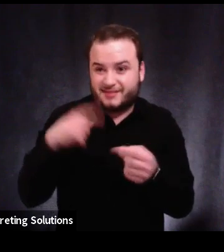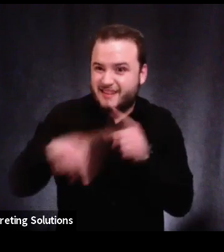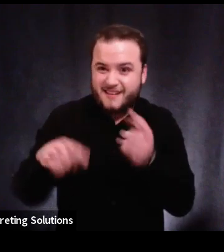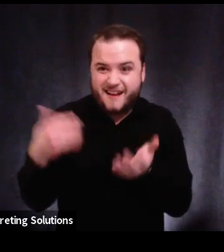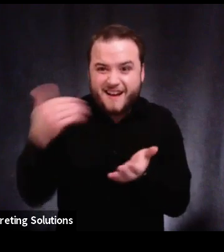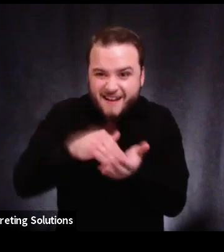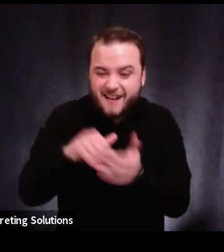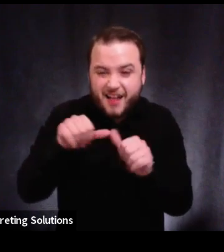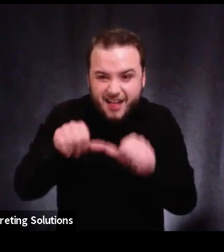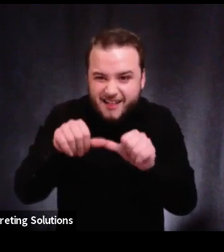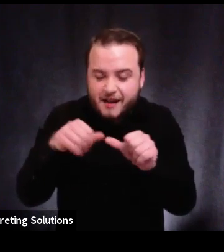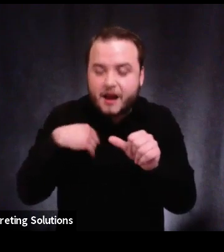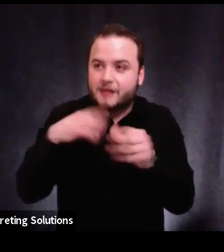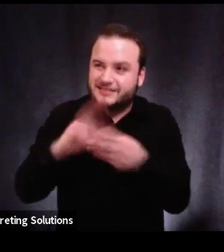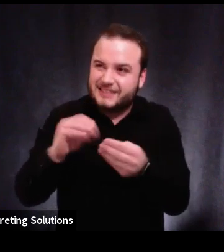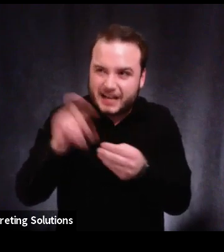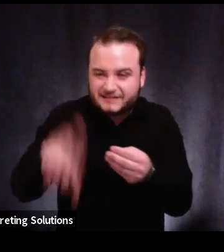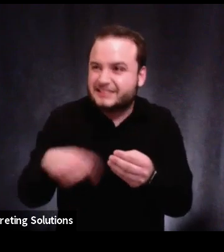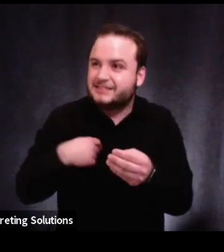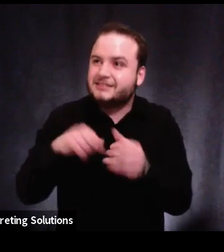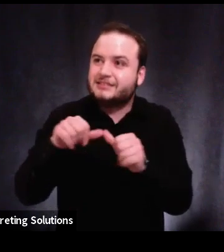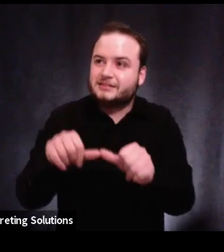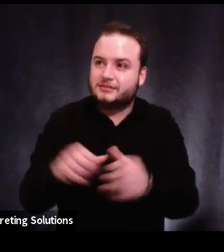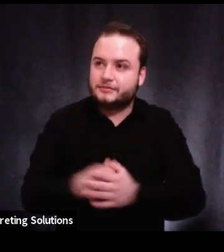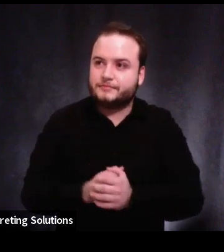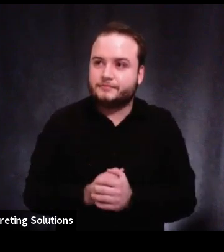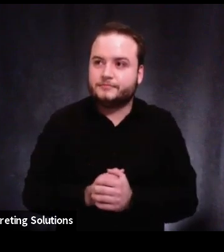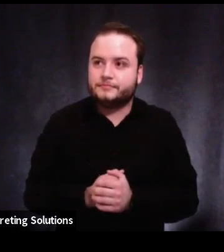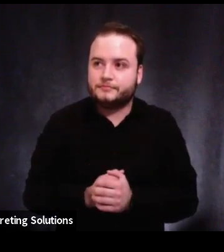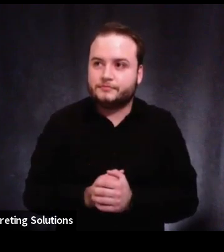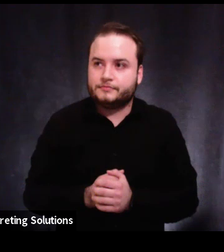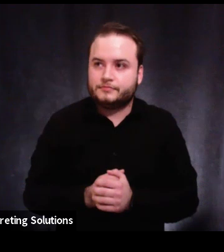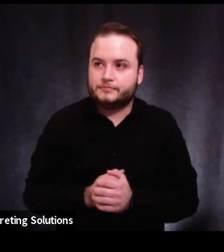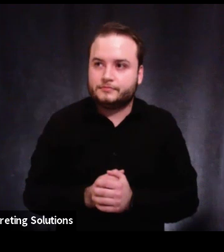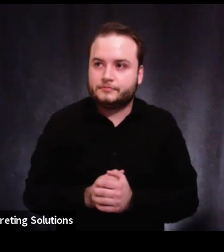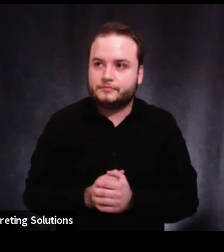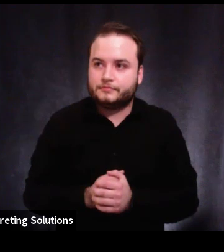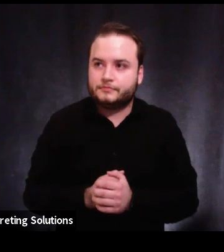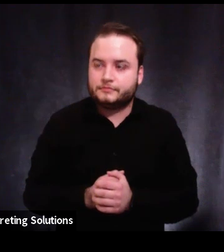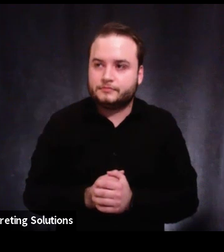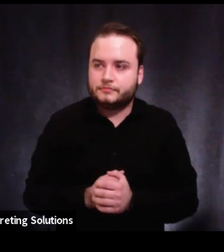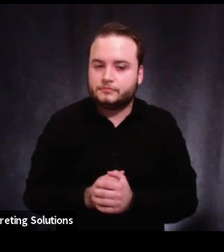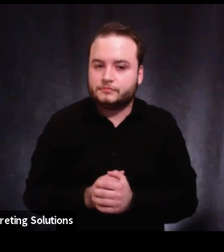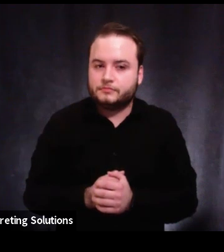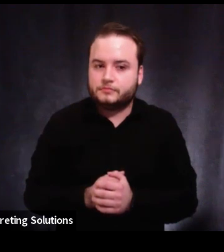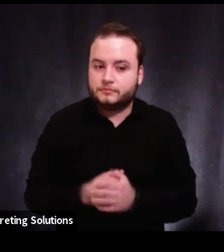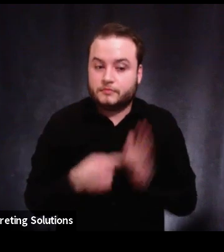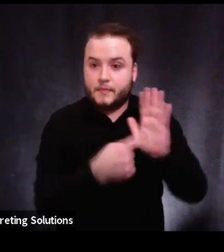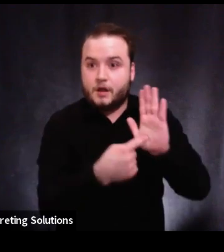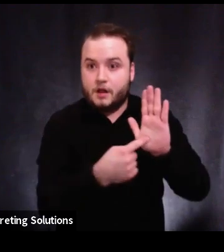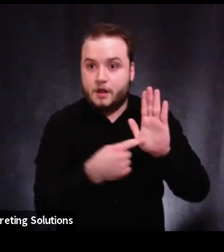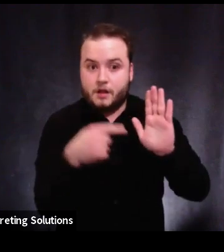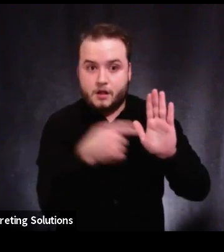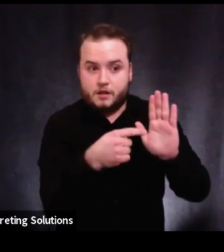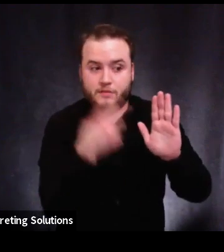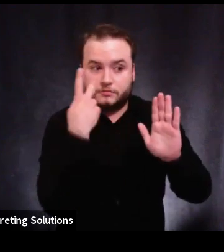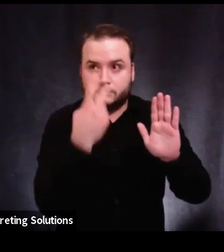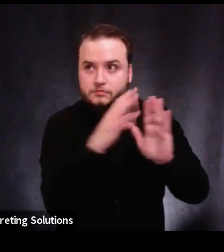one, we think, quite valuable tool in helping to understand the relative impacts of different